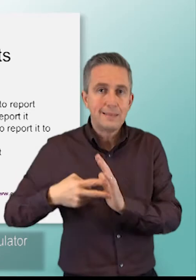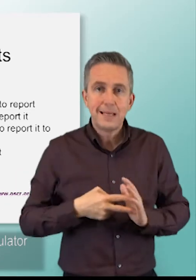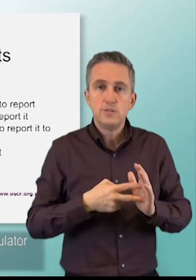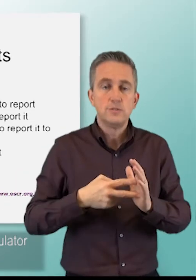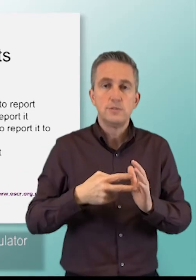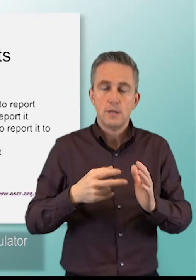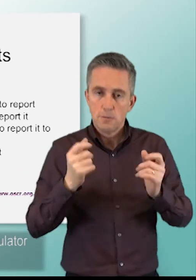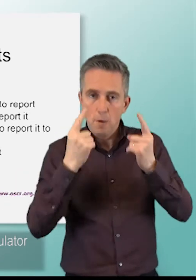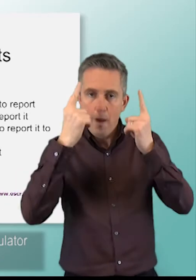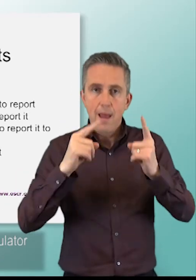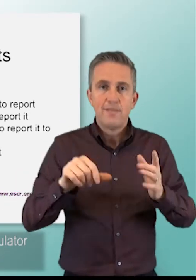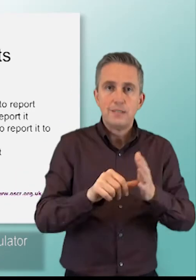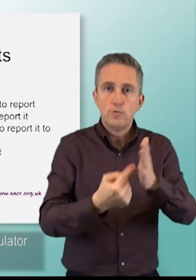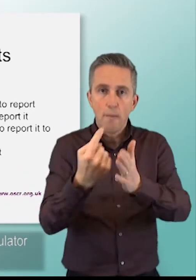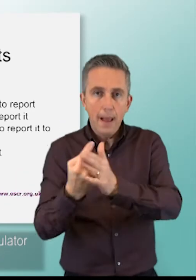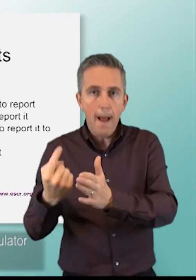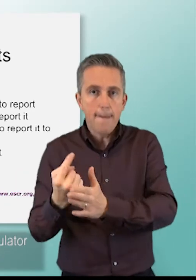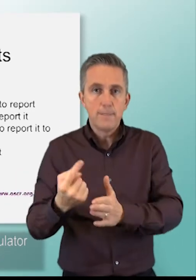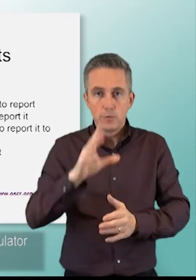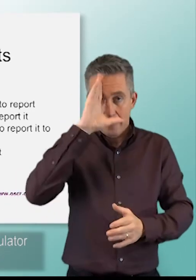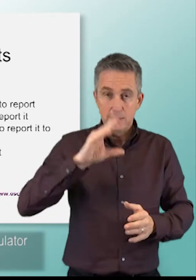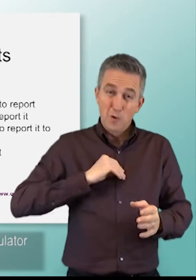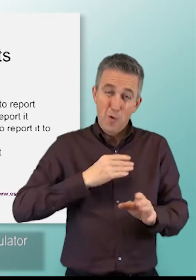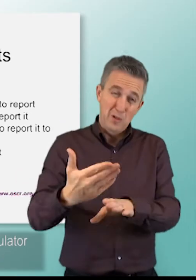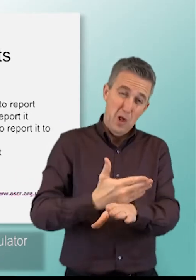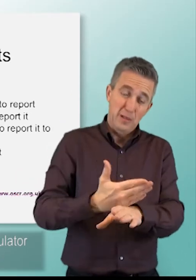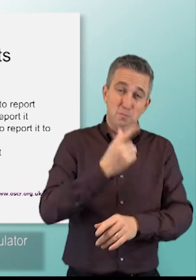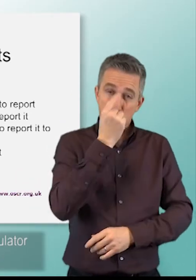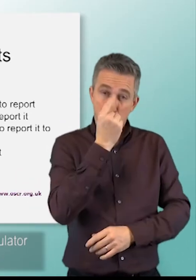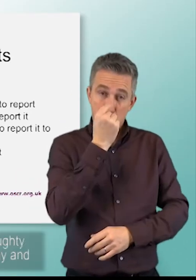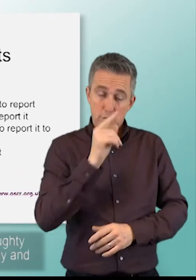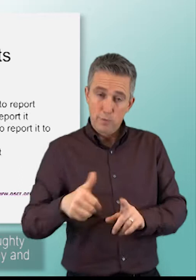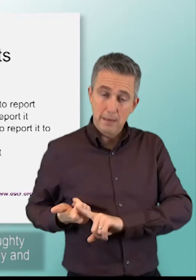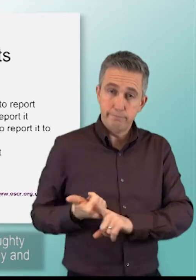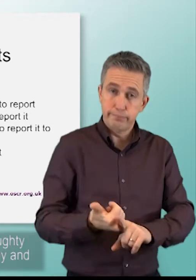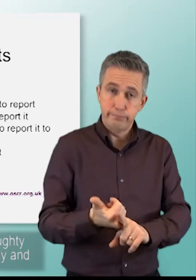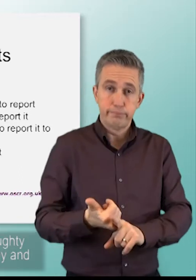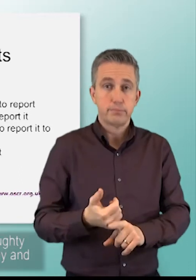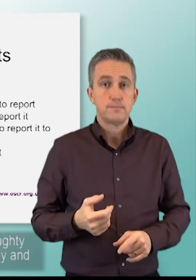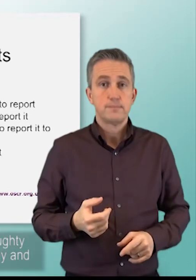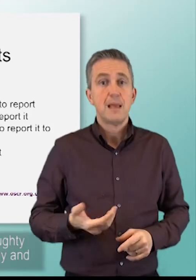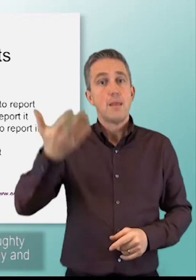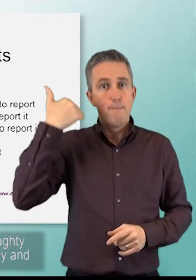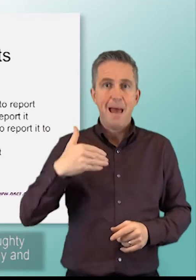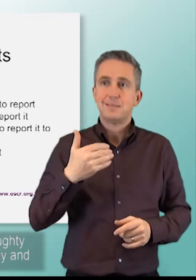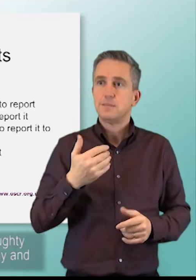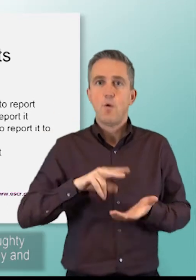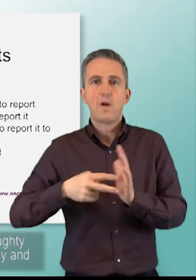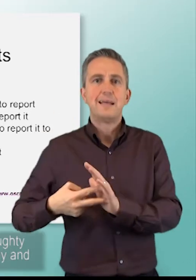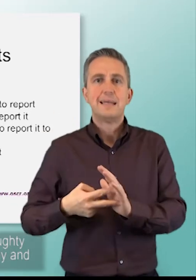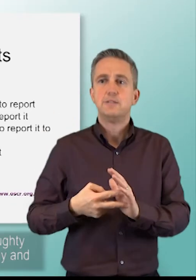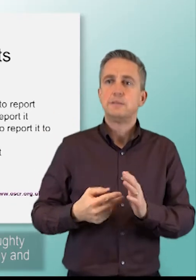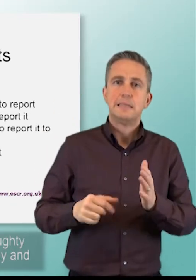be a proportionate and preventative regulator, we need to support charity trustees to do that. So rather than wait till some problem gets really